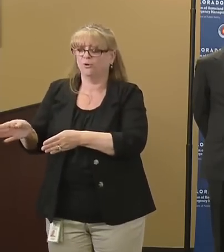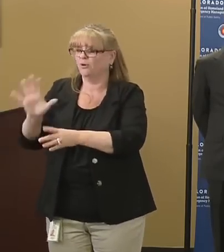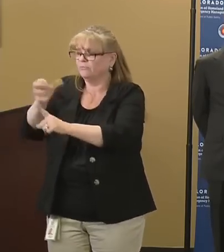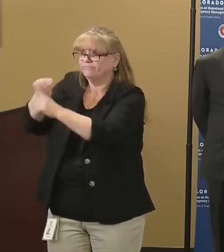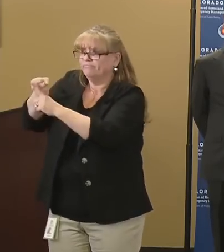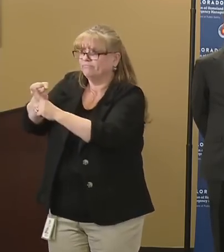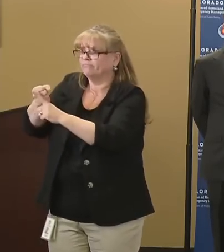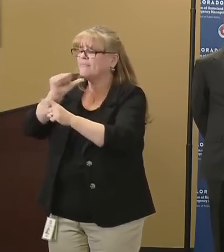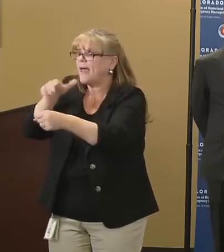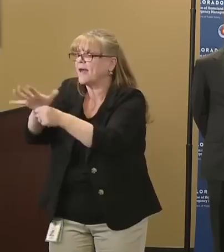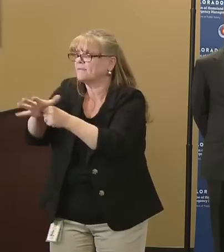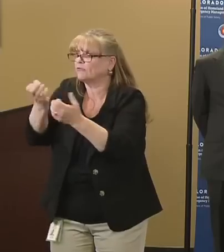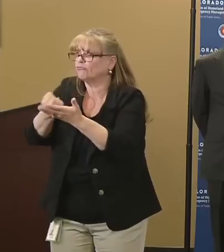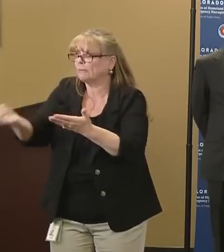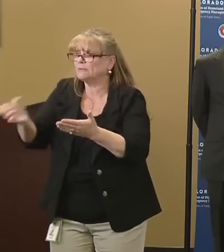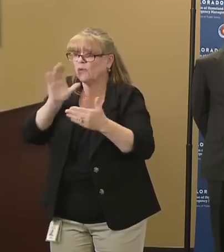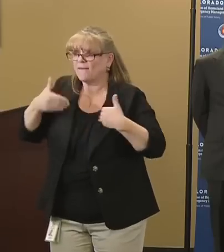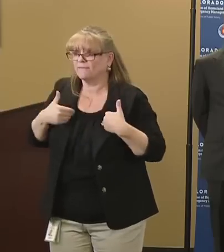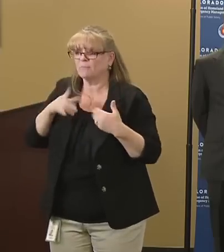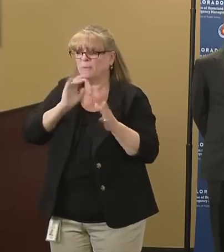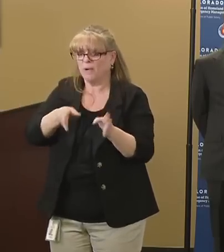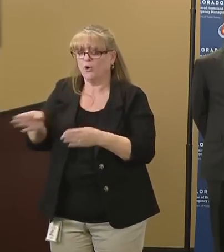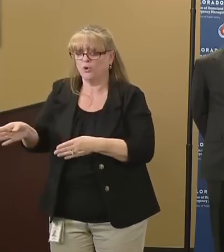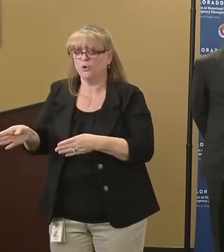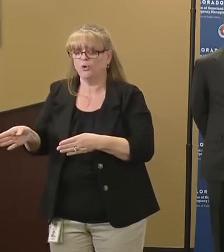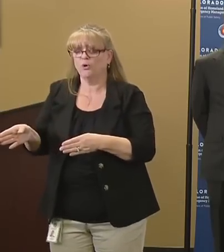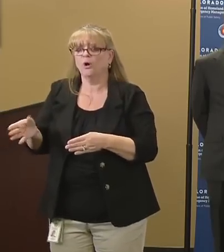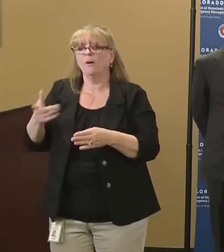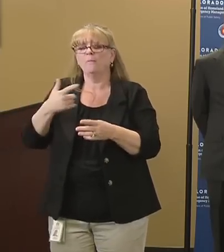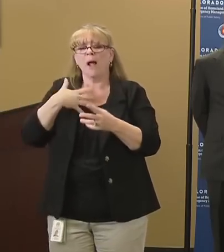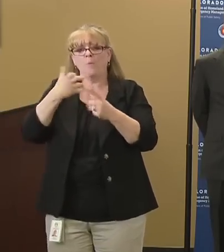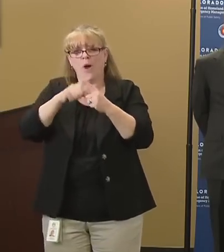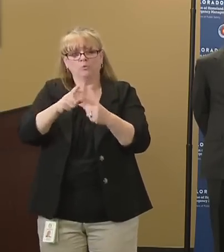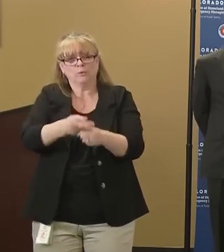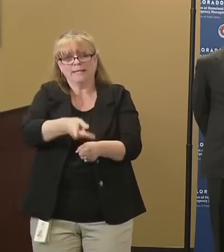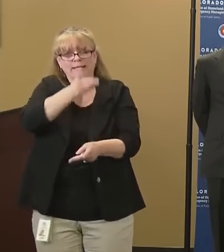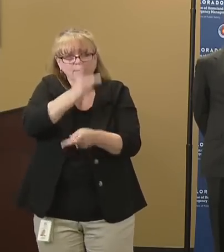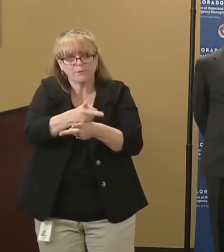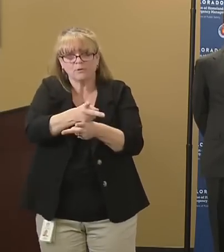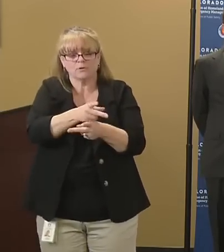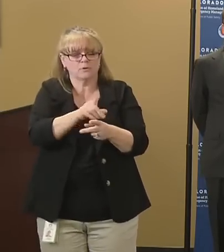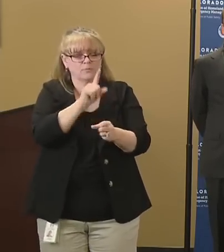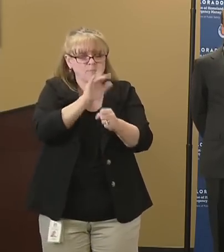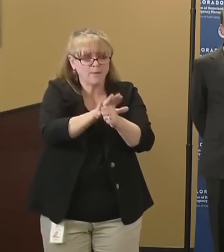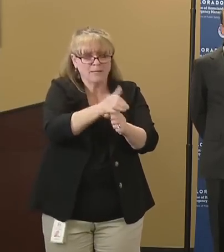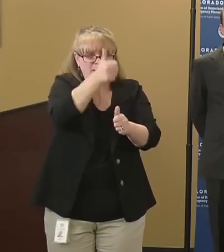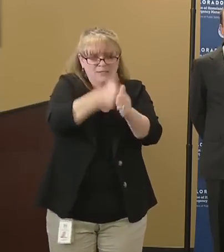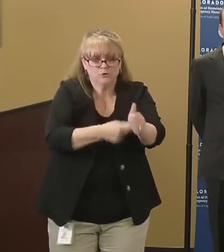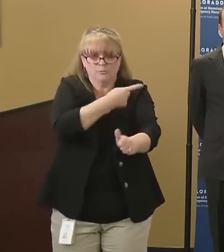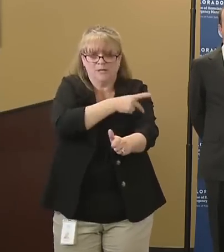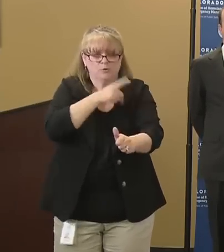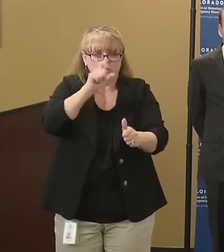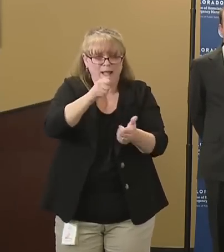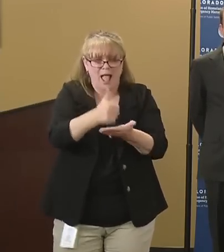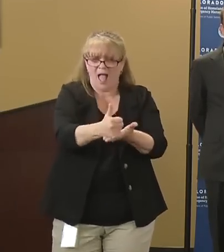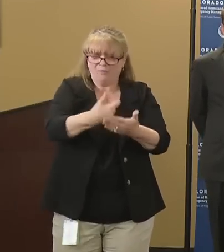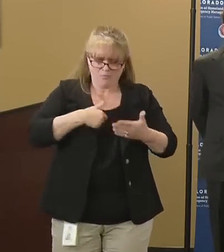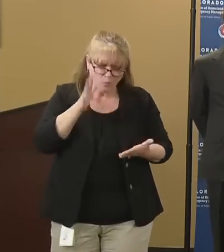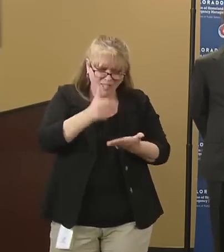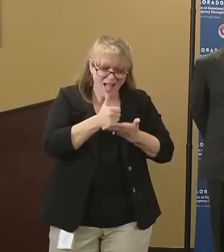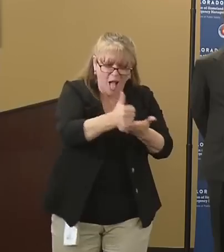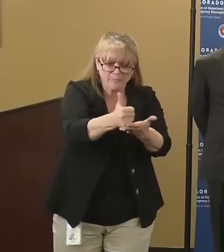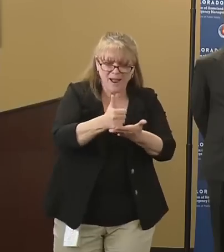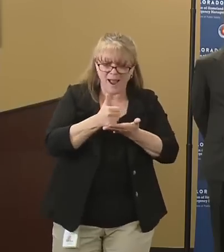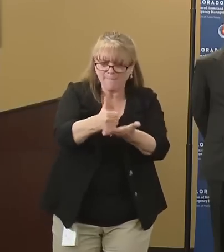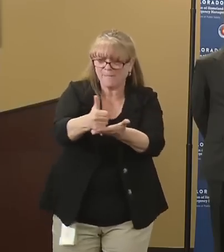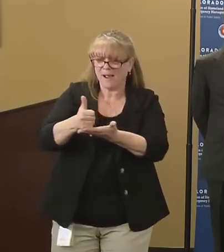order to honor that commitment to our patients, we need an adequate supply of ventilators, medical equipment, and medications.